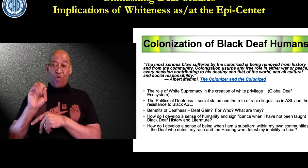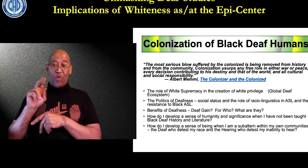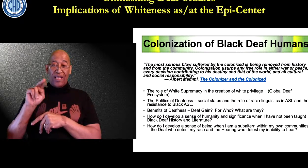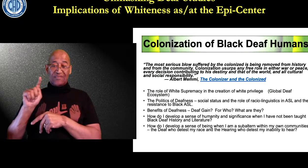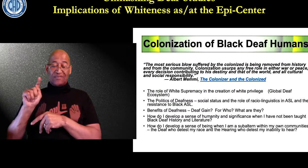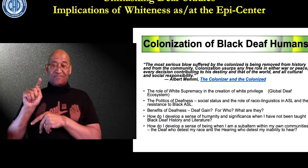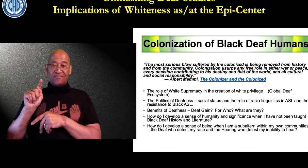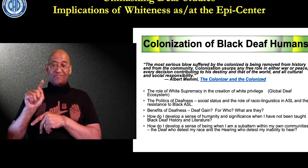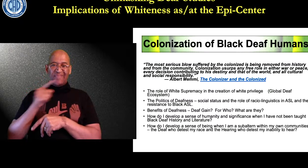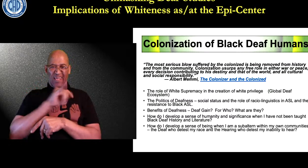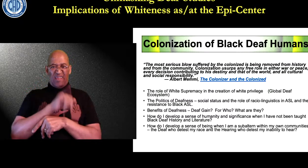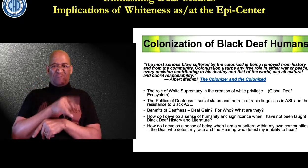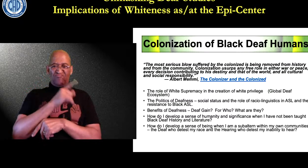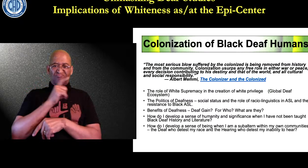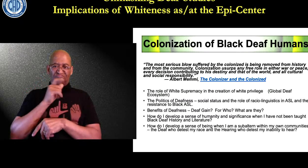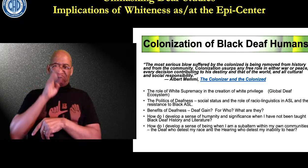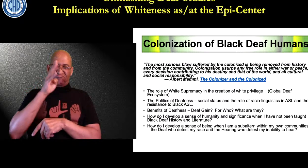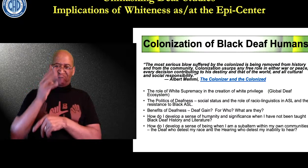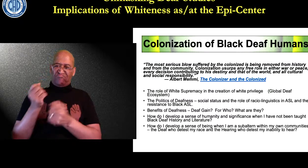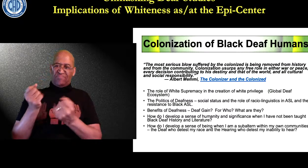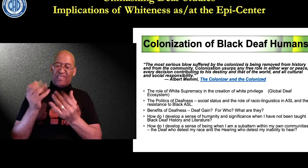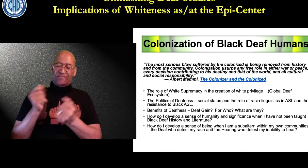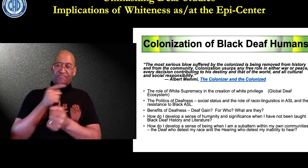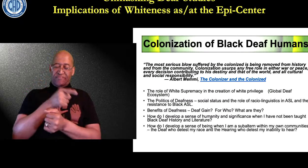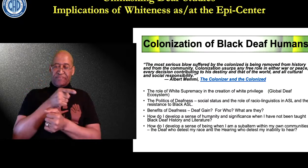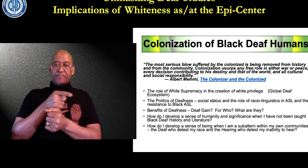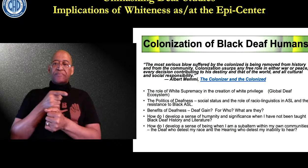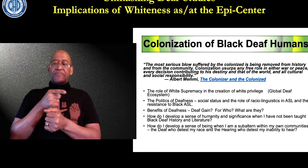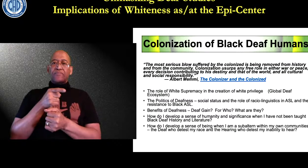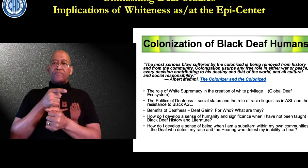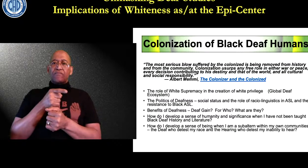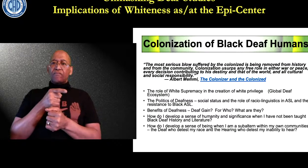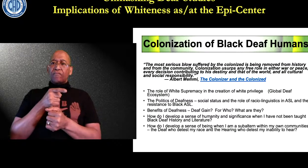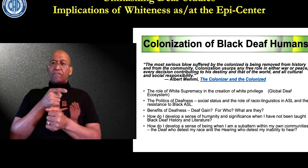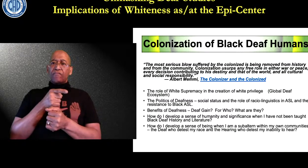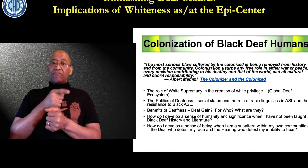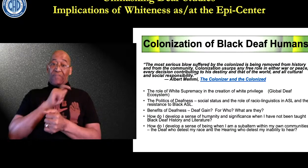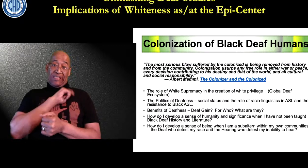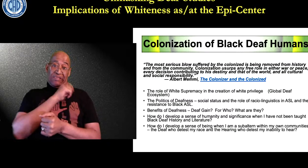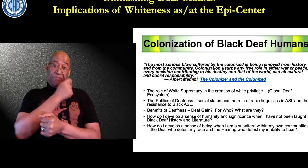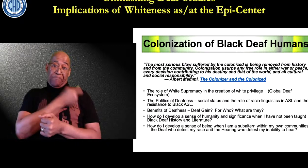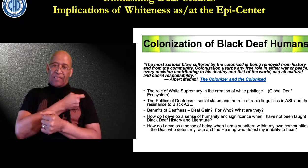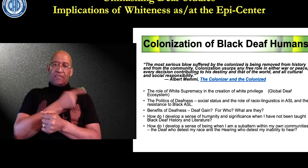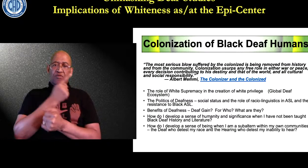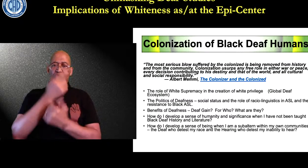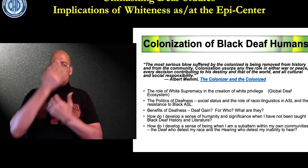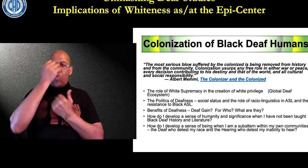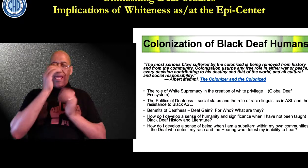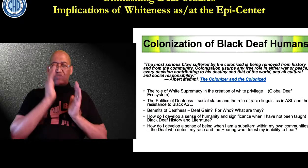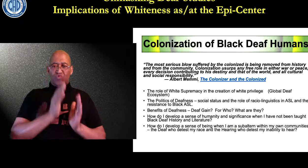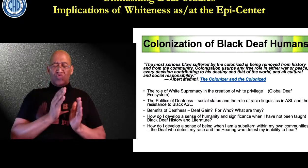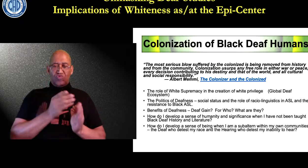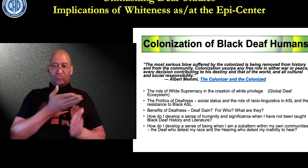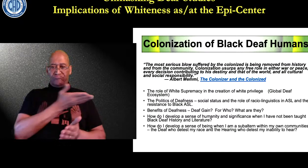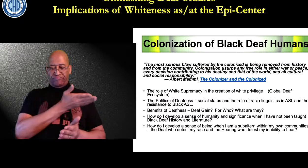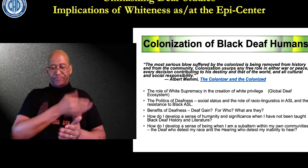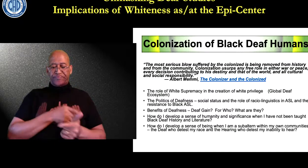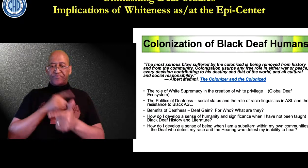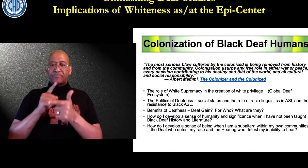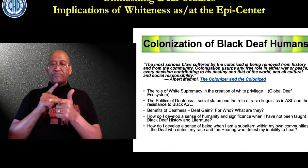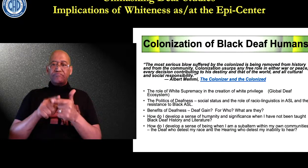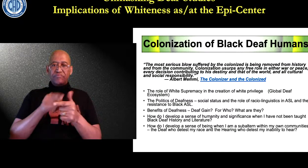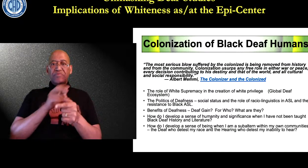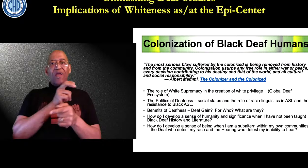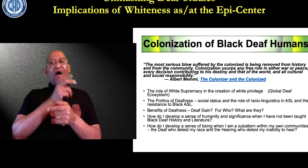Because one, in Spain, with Pablo Bont, he created the